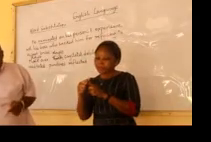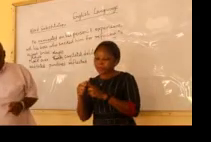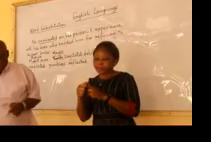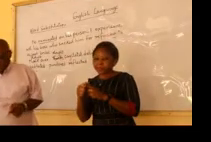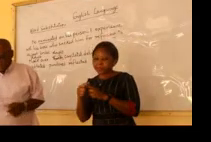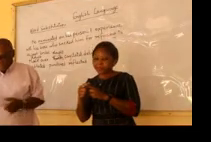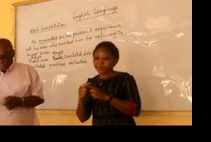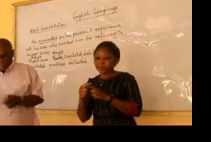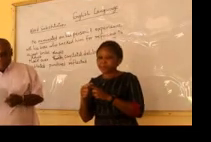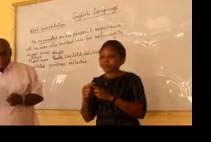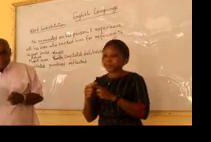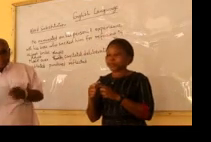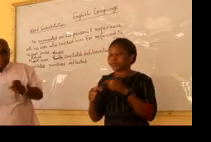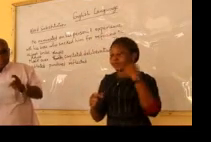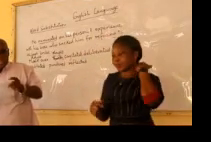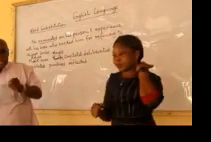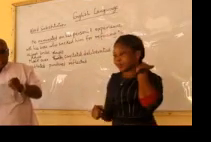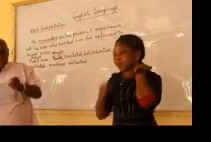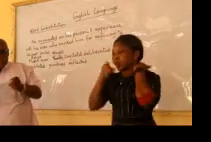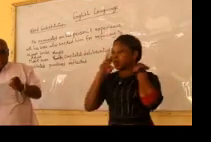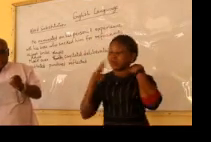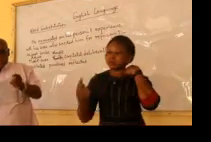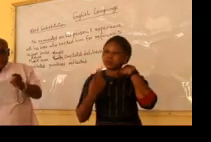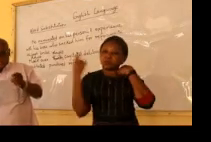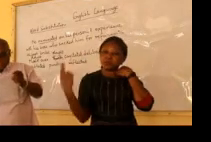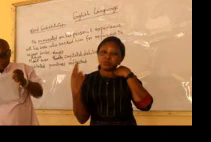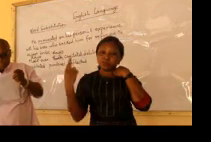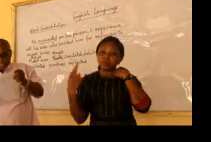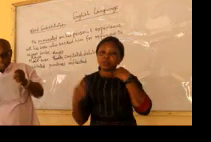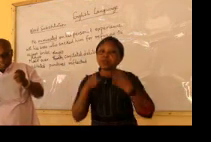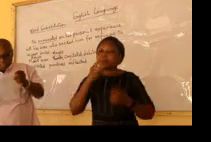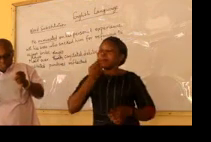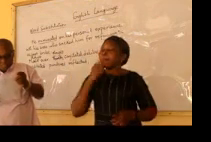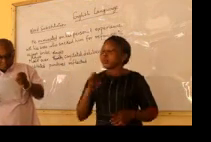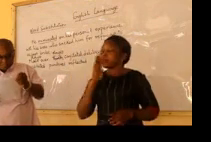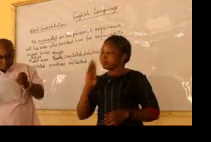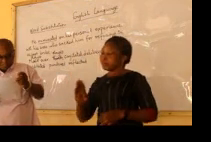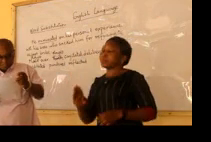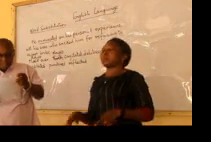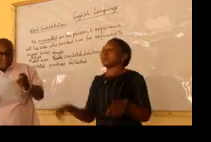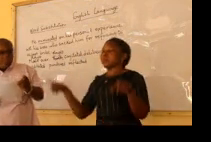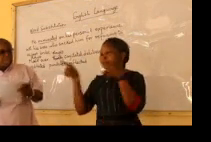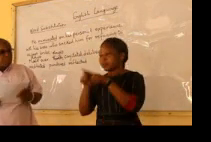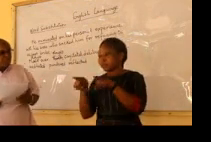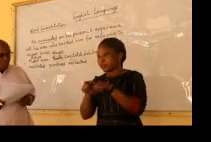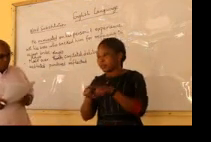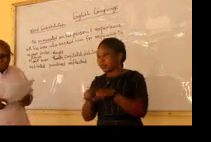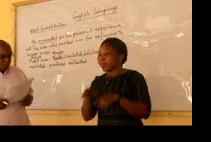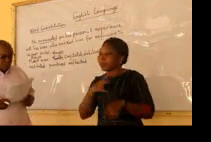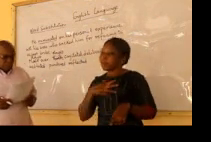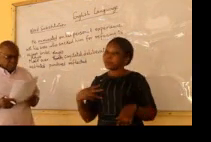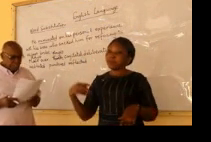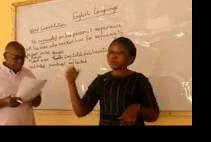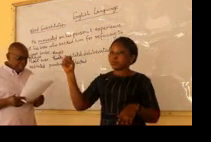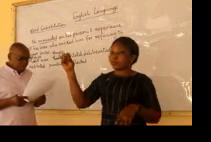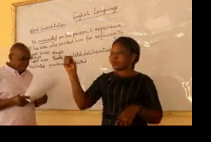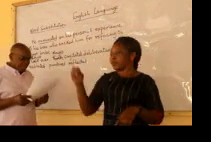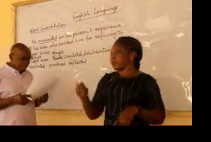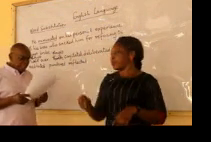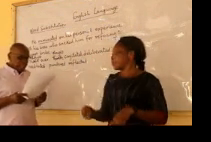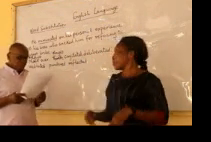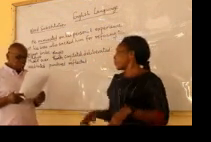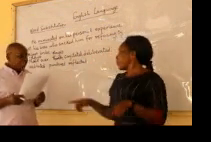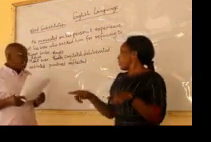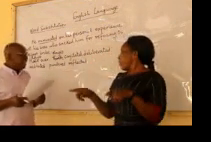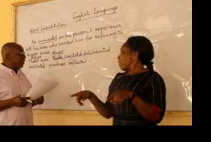words you are using. They should be the same. And so, like we